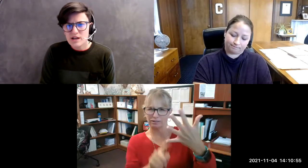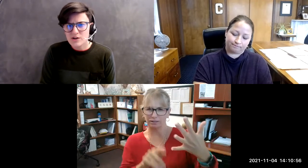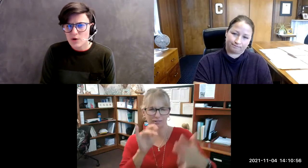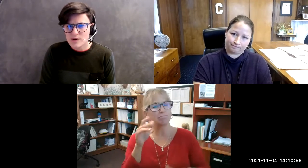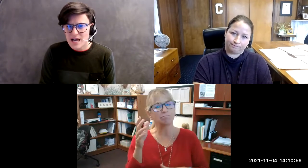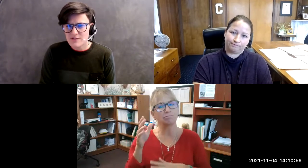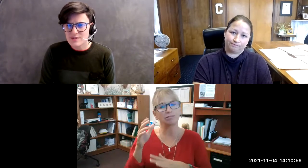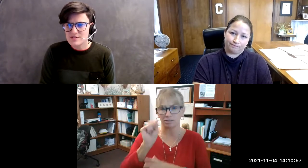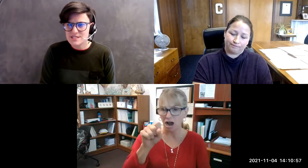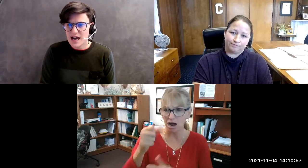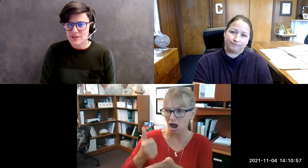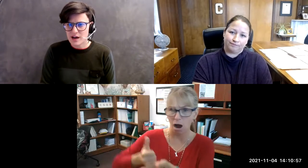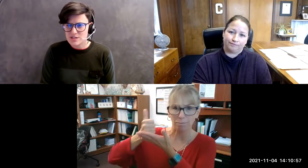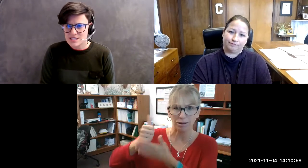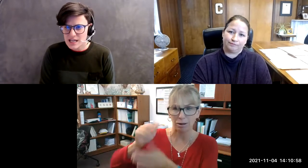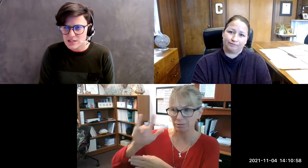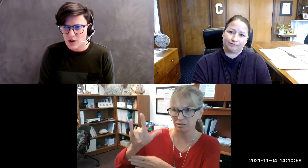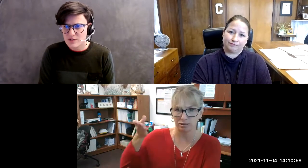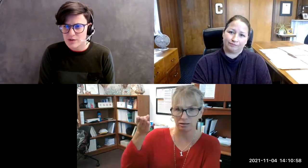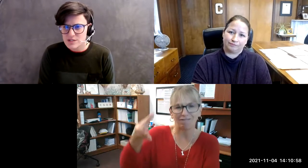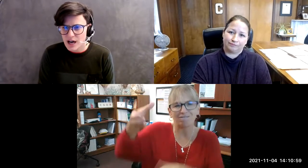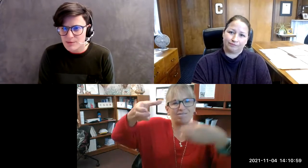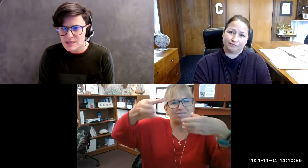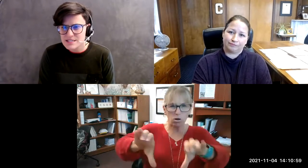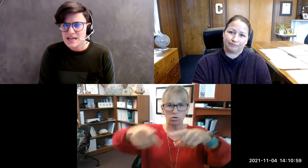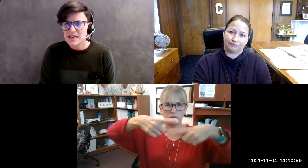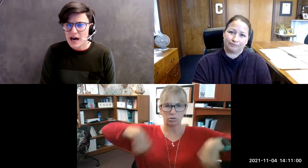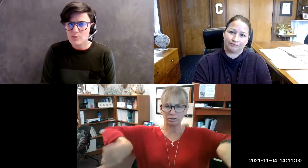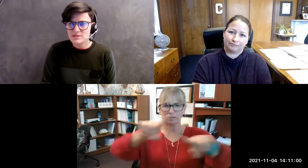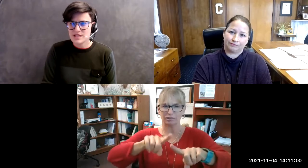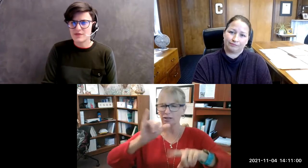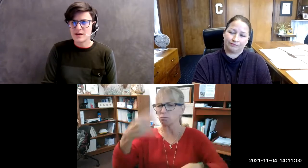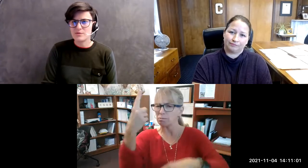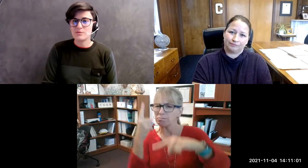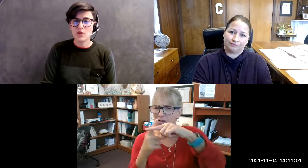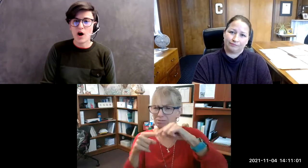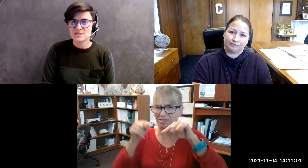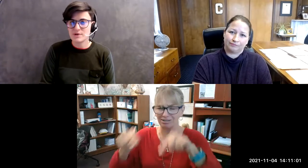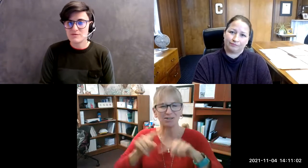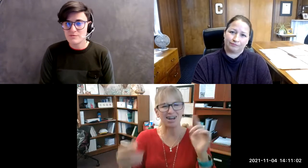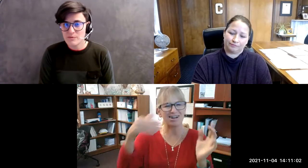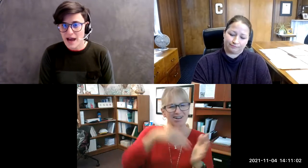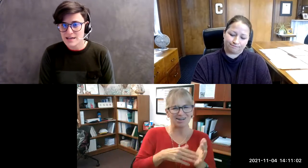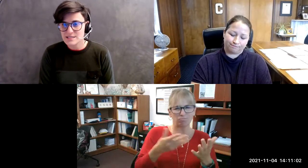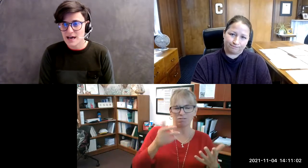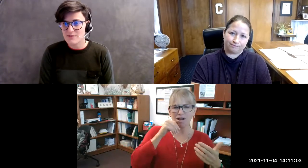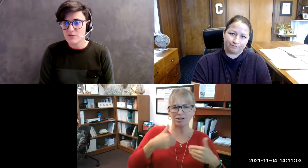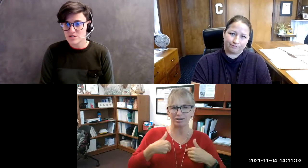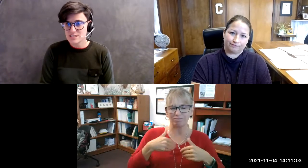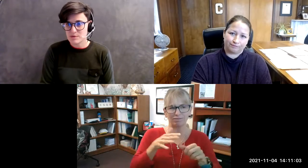we don't always have staff that understands all of those topics. It helps that the law has been passed that forces